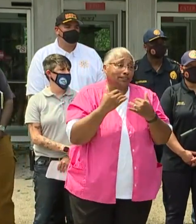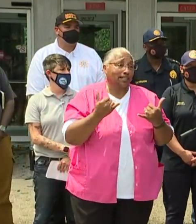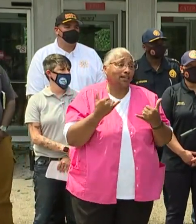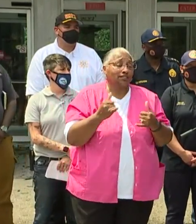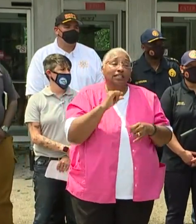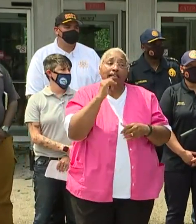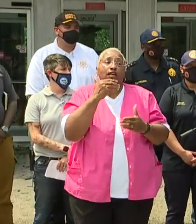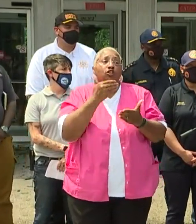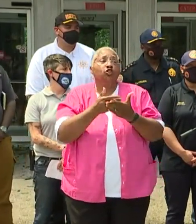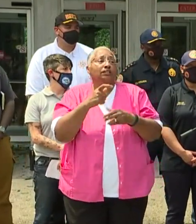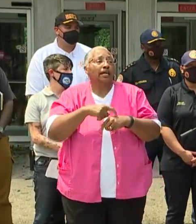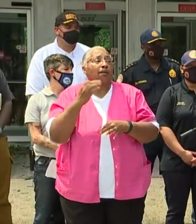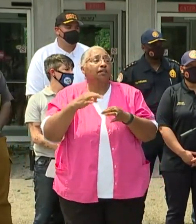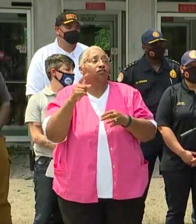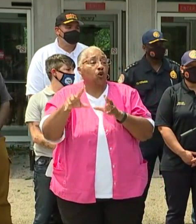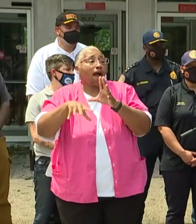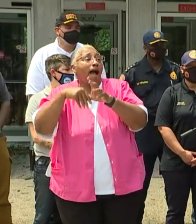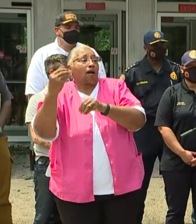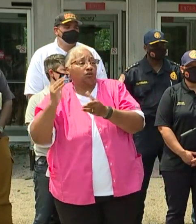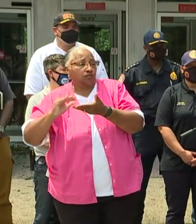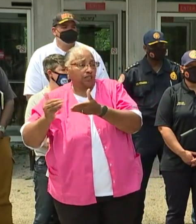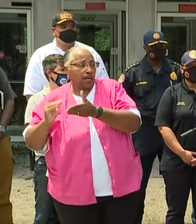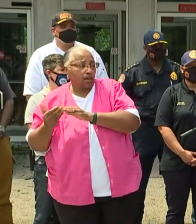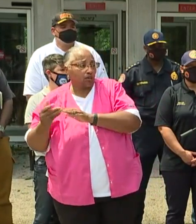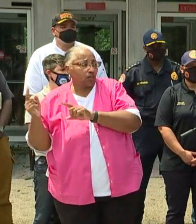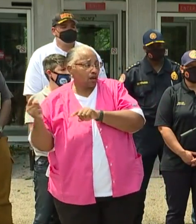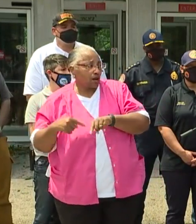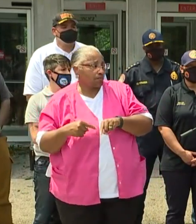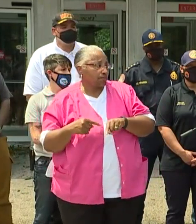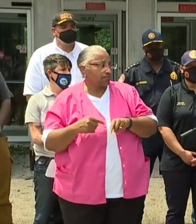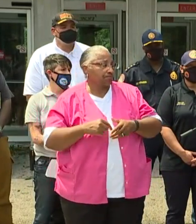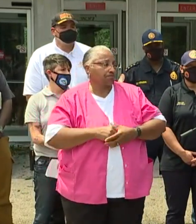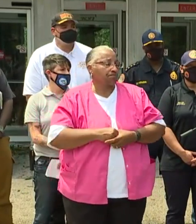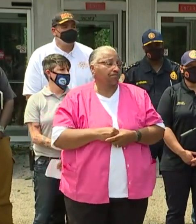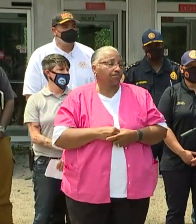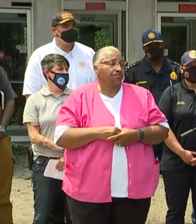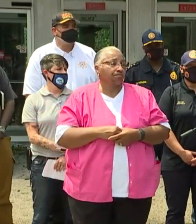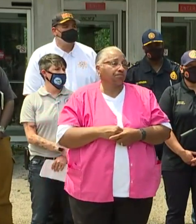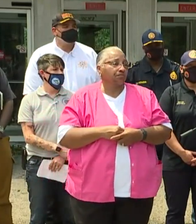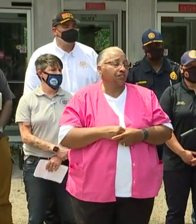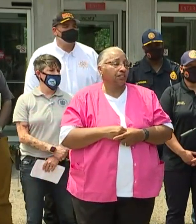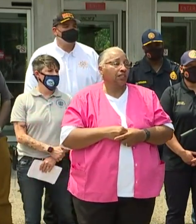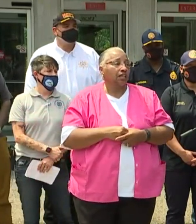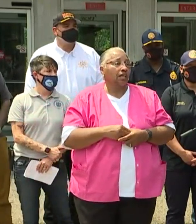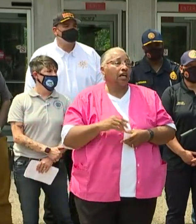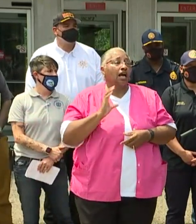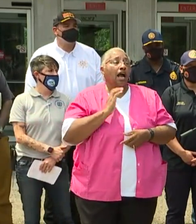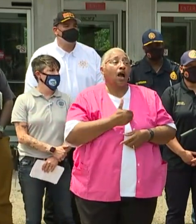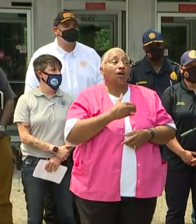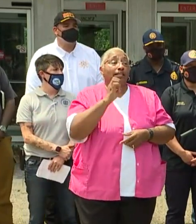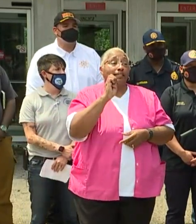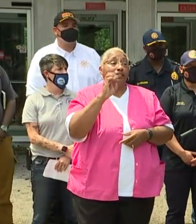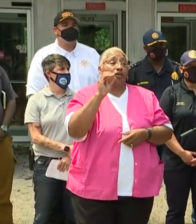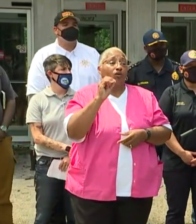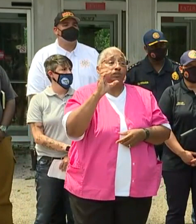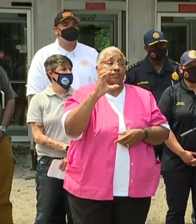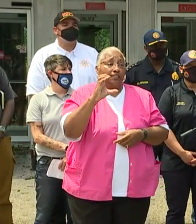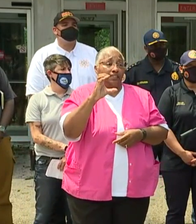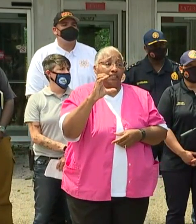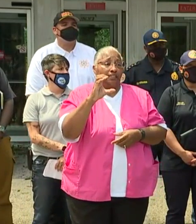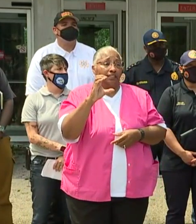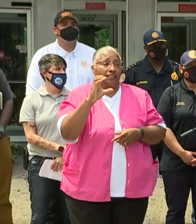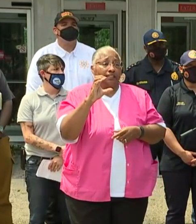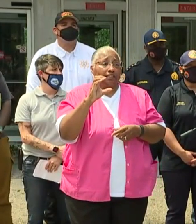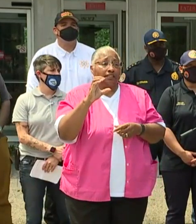good time if you're out of the area to come back in, and we're going to let you know when it is, okay? Our EOC upstairs, Emergency Operations Center,